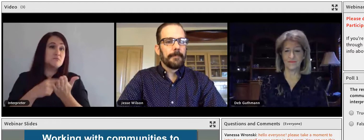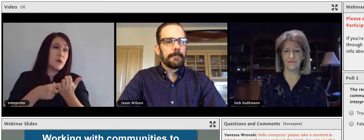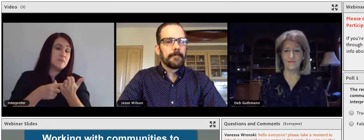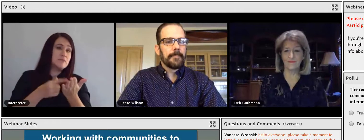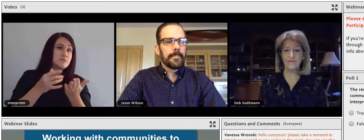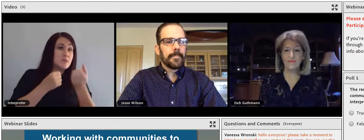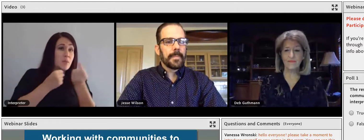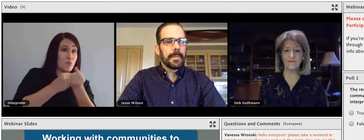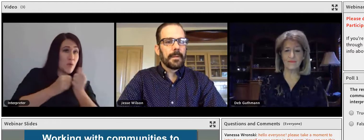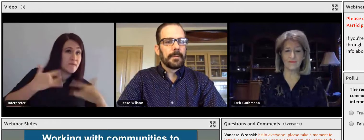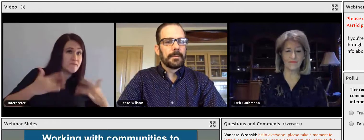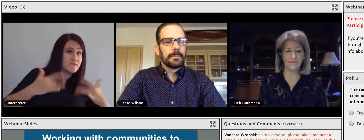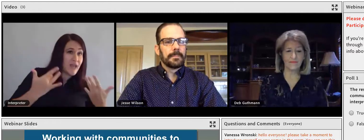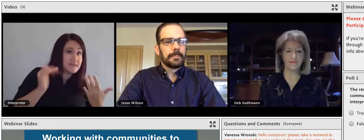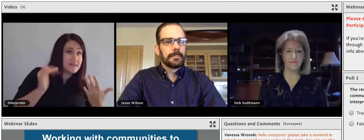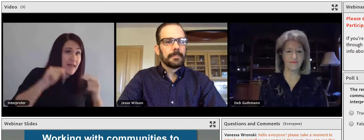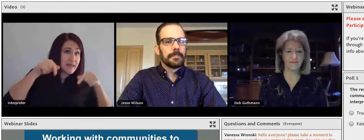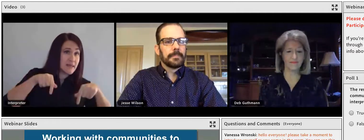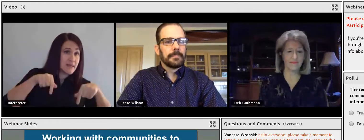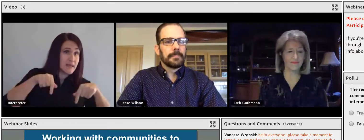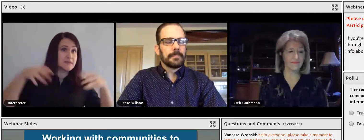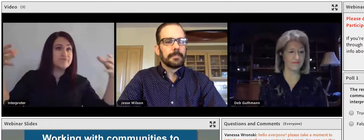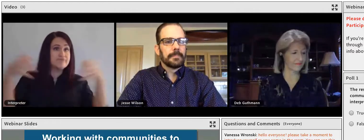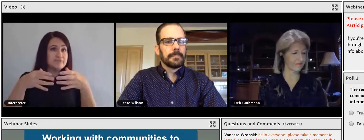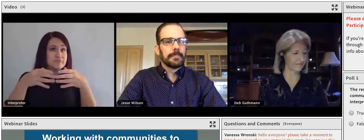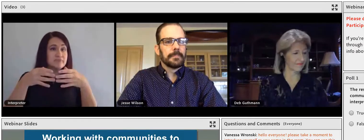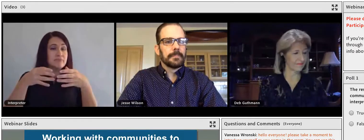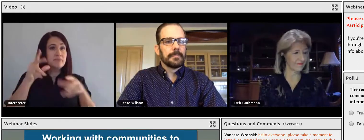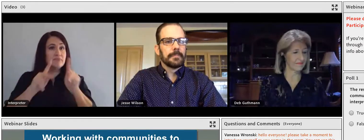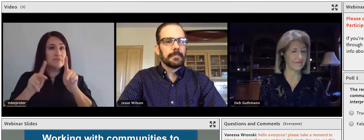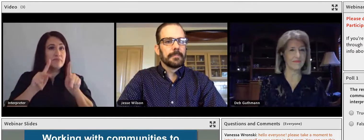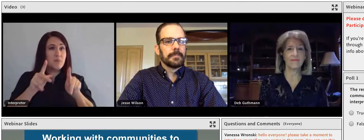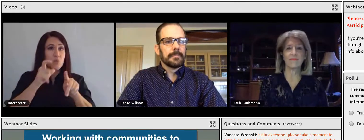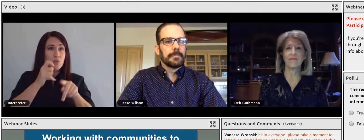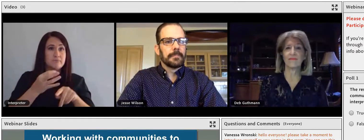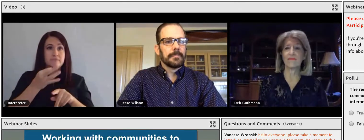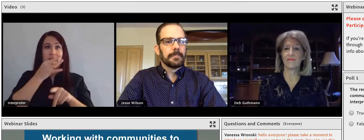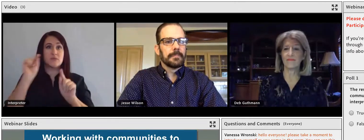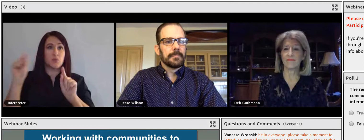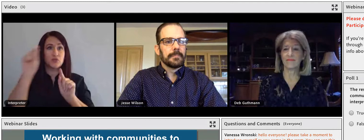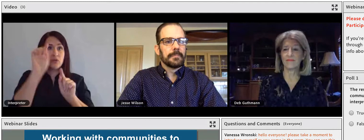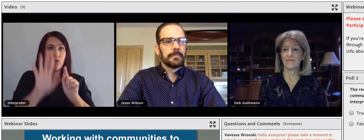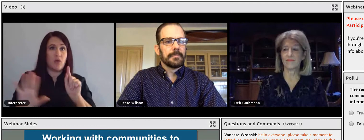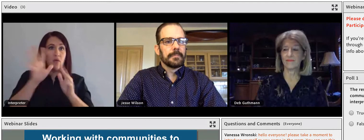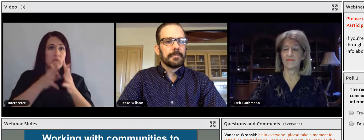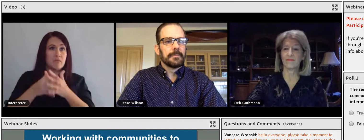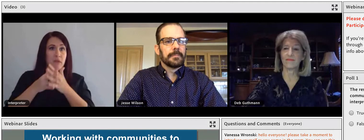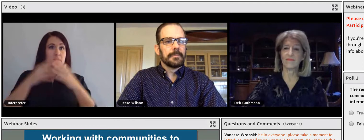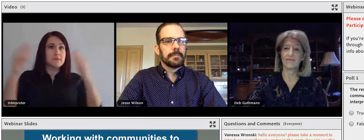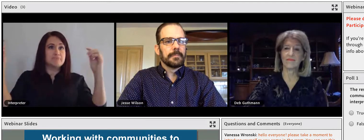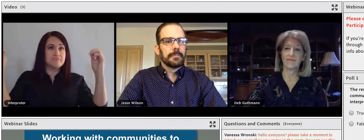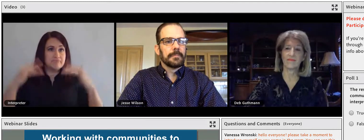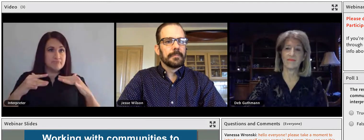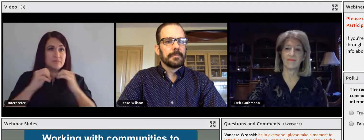supporting events such as this and bringing together experts from different parts of the country to